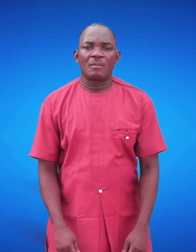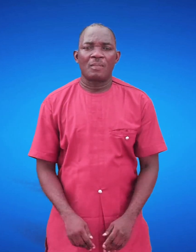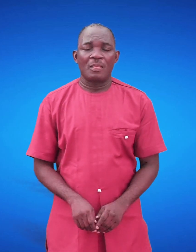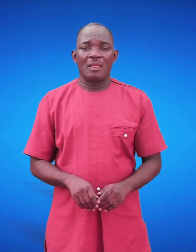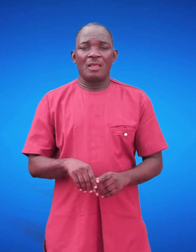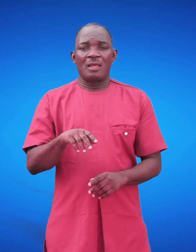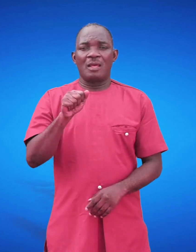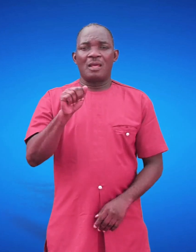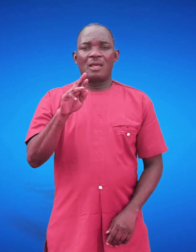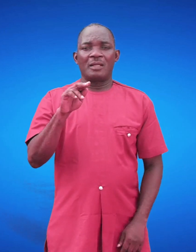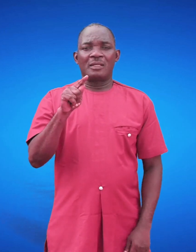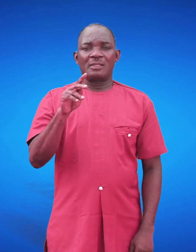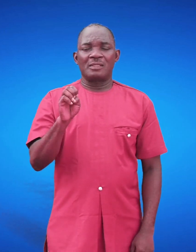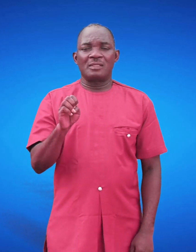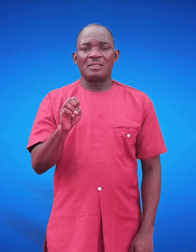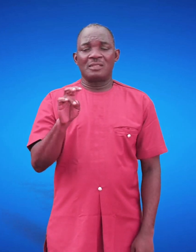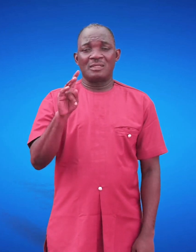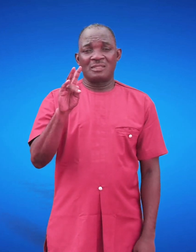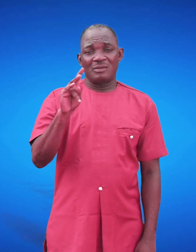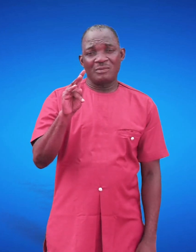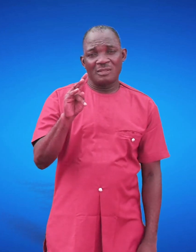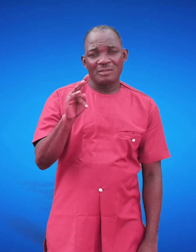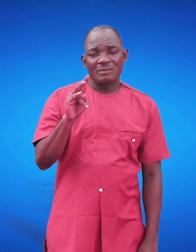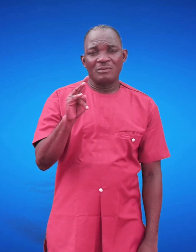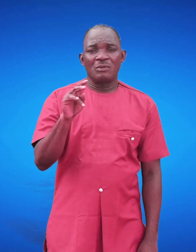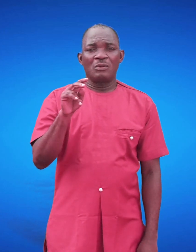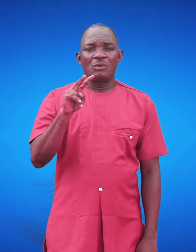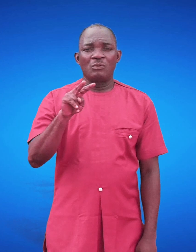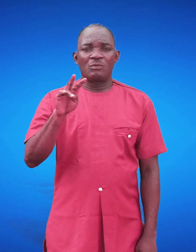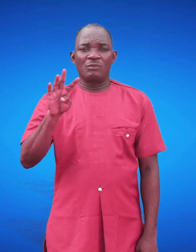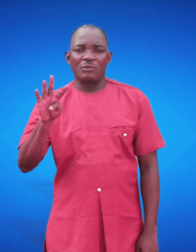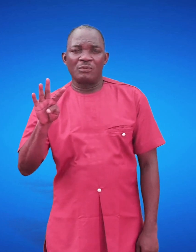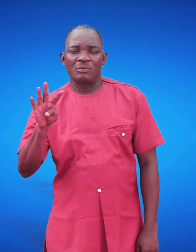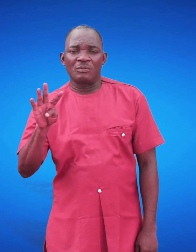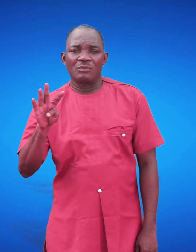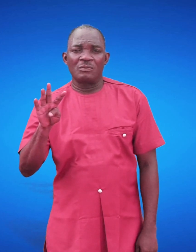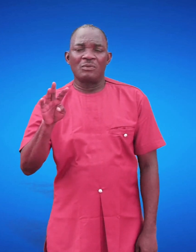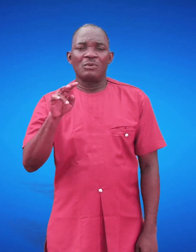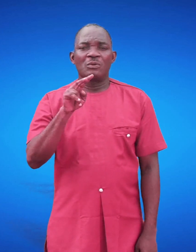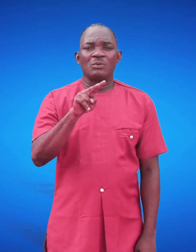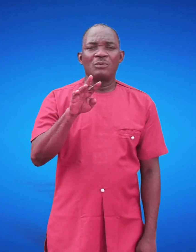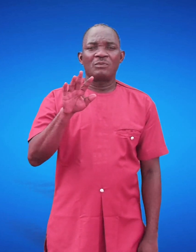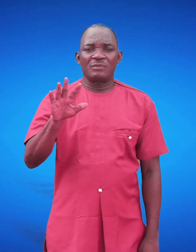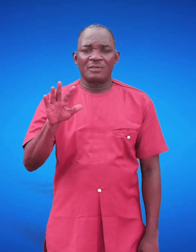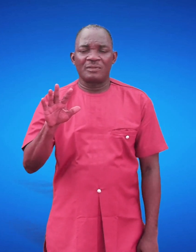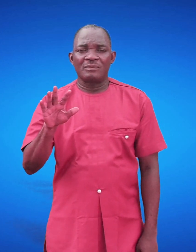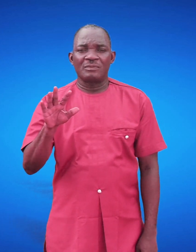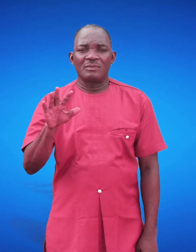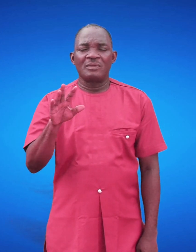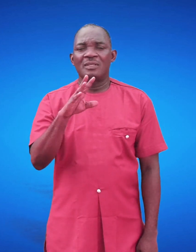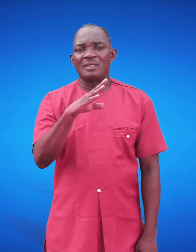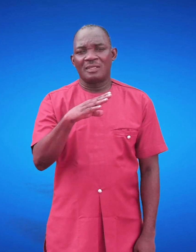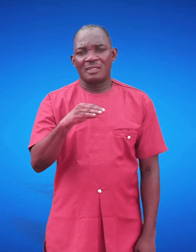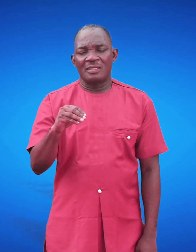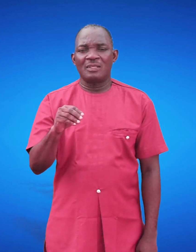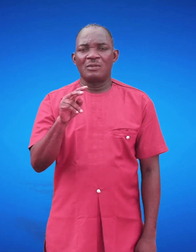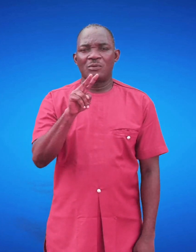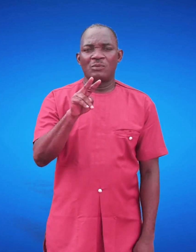Articles 17, 24, 25, and 27